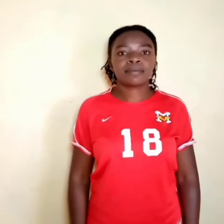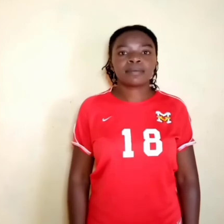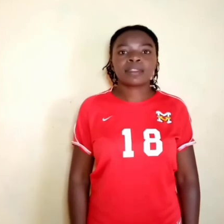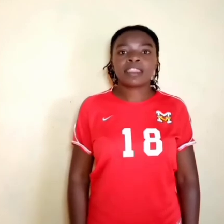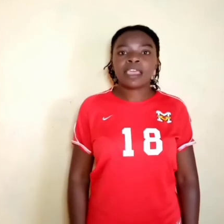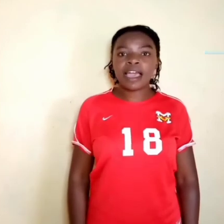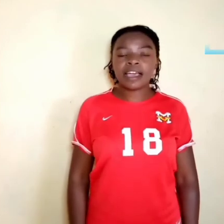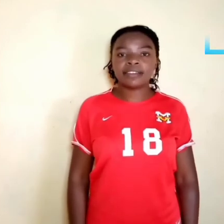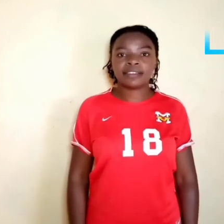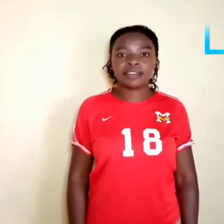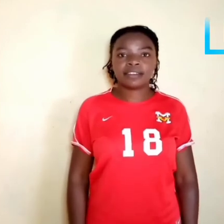has,